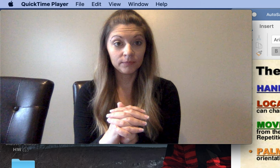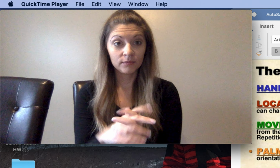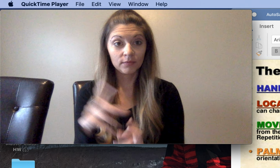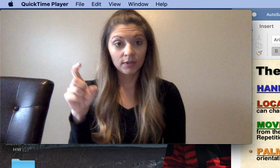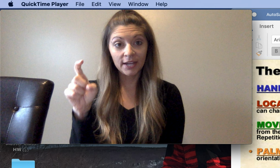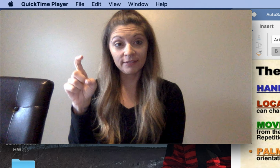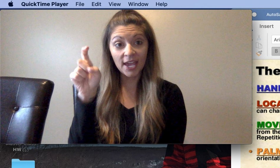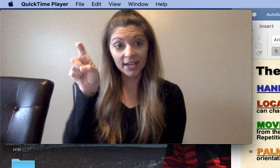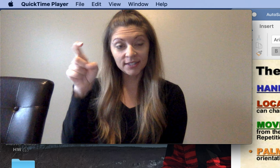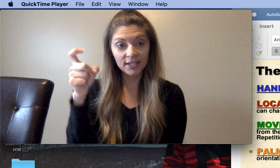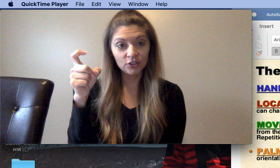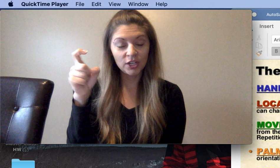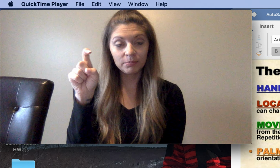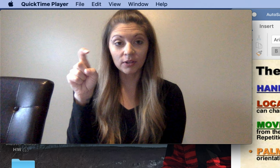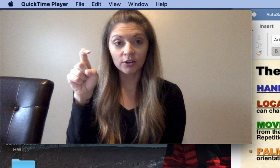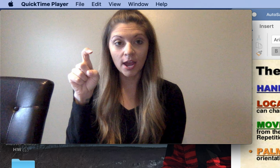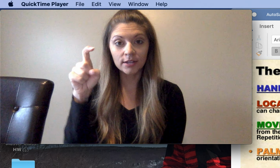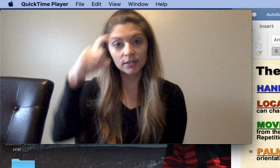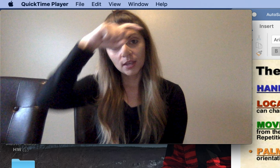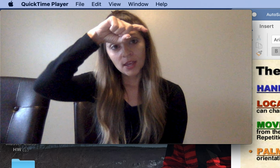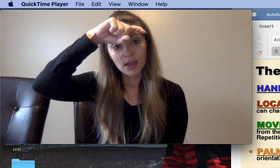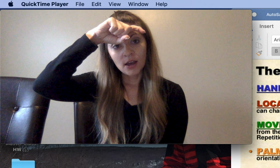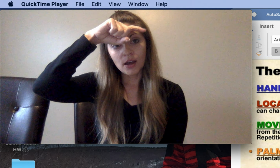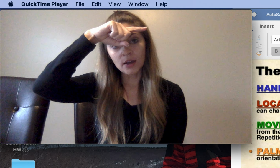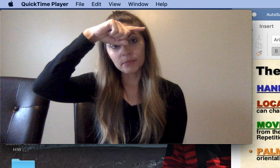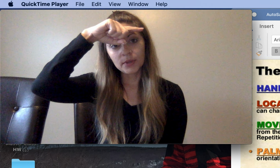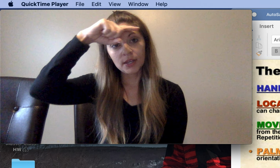summer. I have an X hand shape, the letter X.